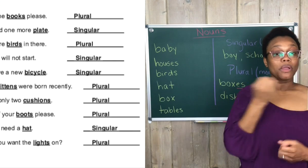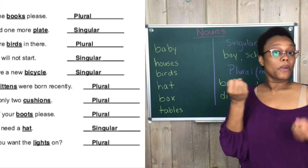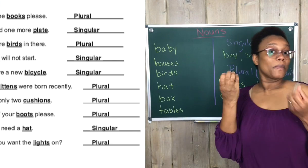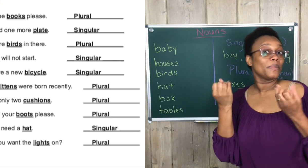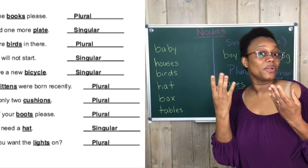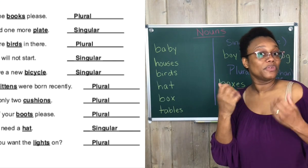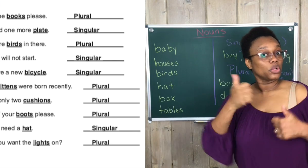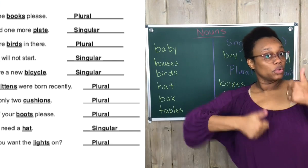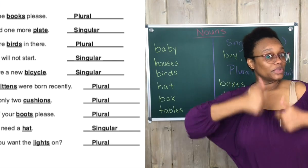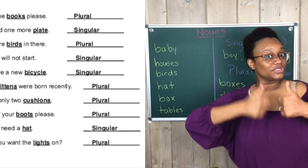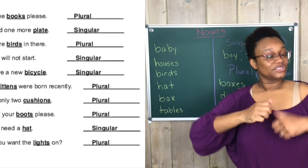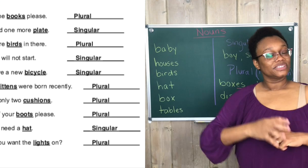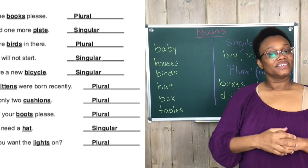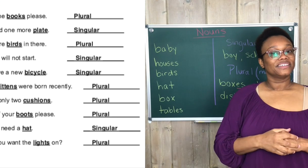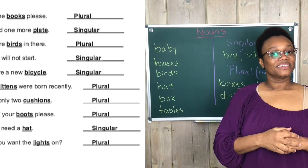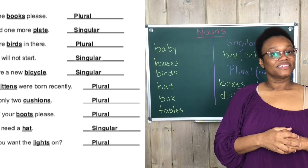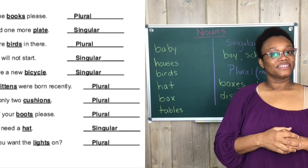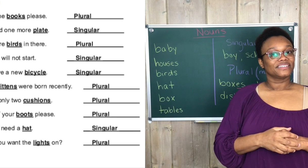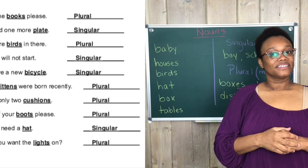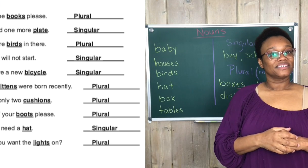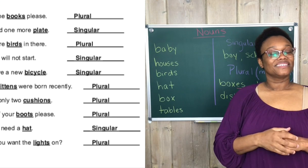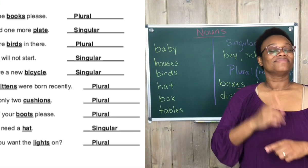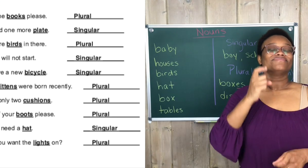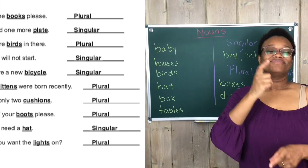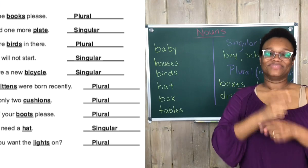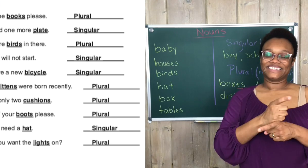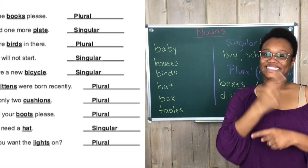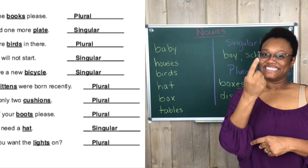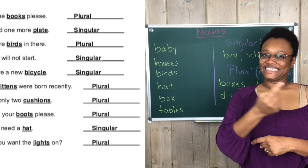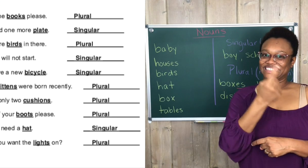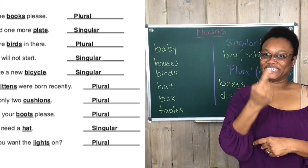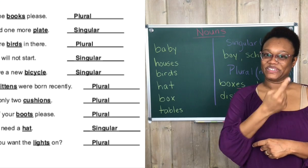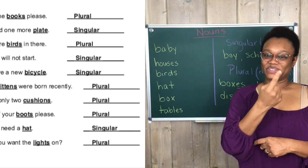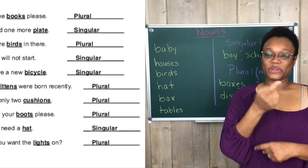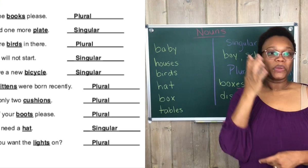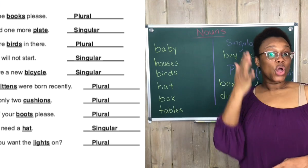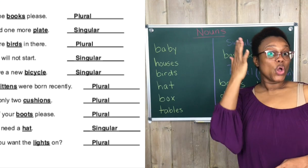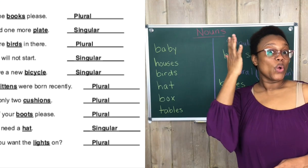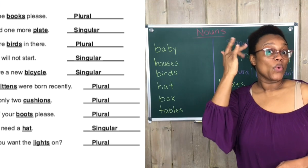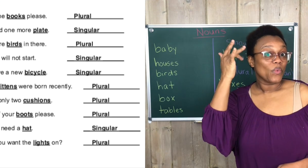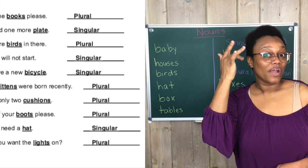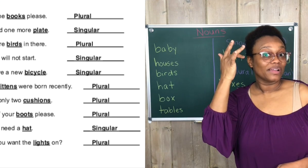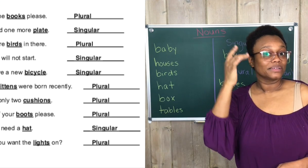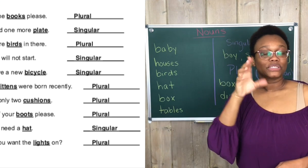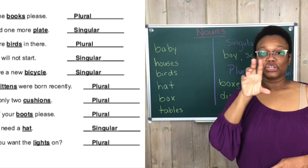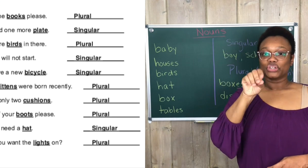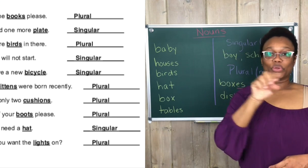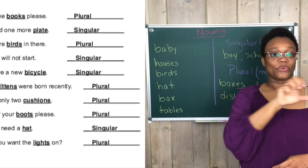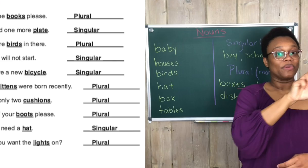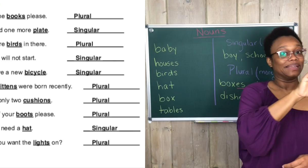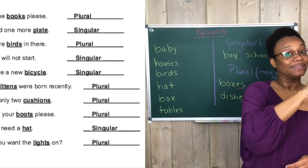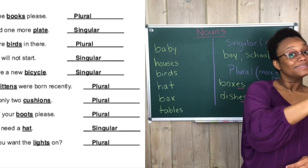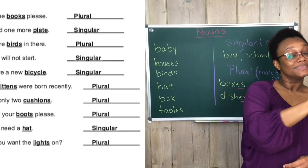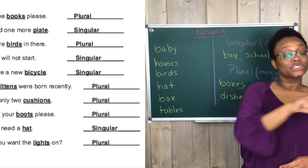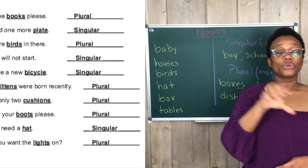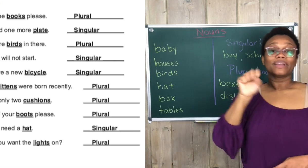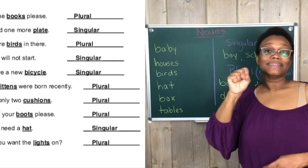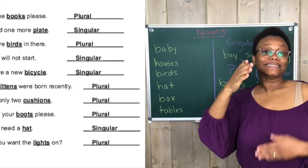B-I-C-Y-C-L-E, singular or plural? You're right, it's singular. Why? Because there's no S